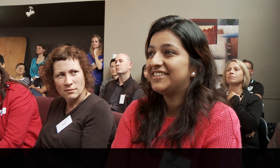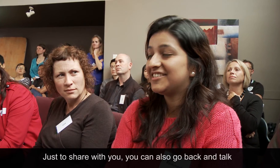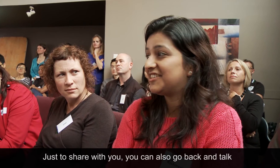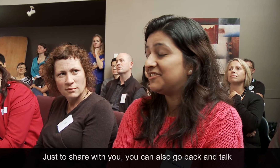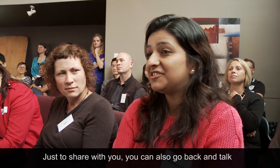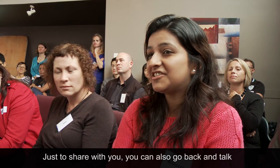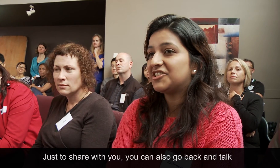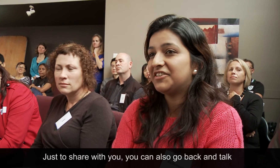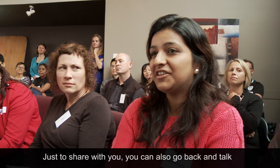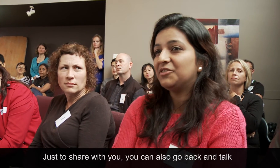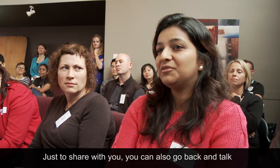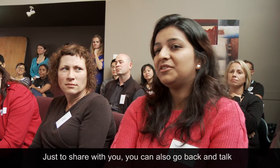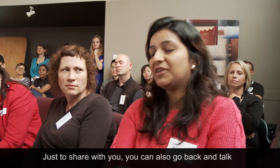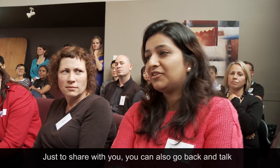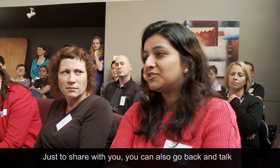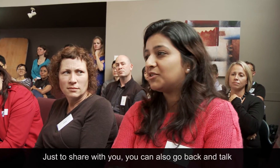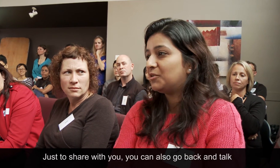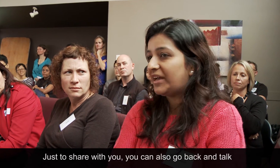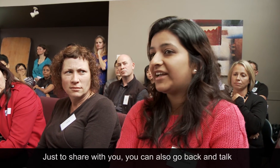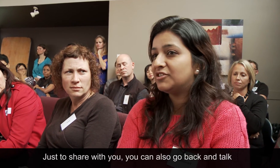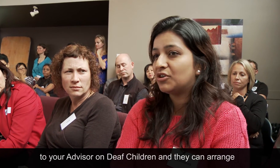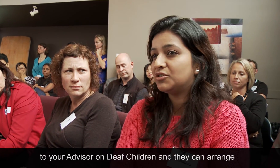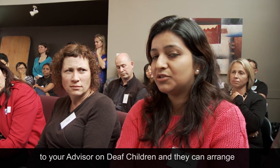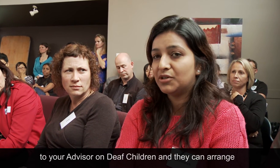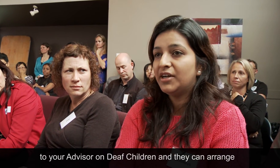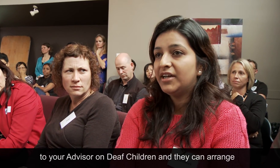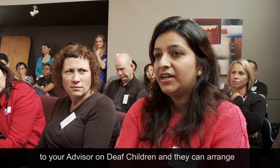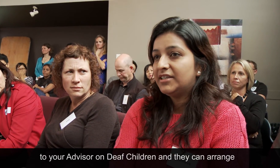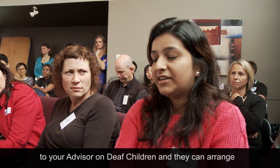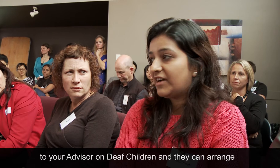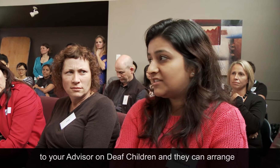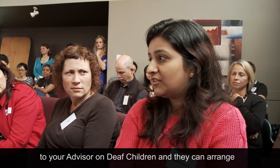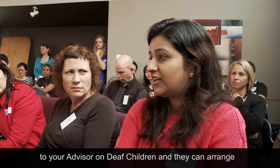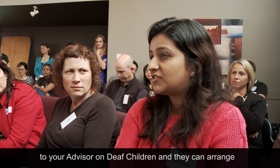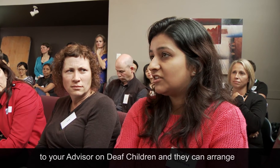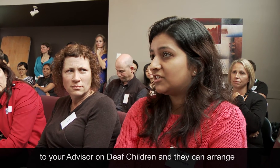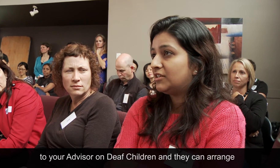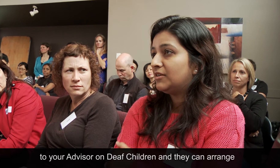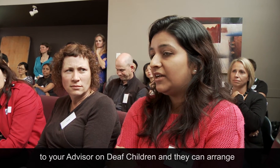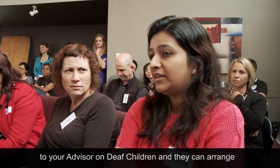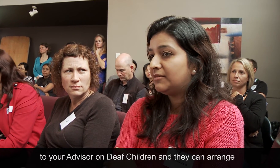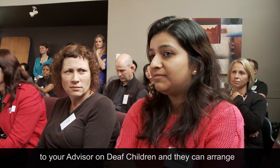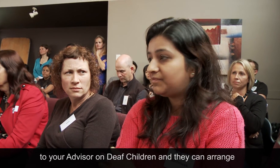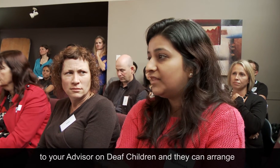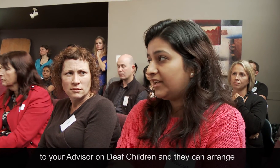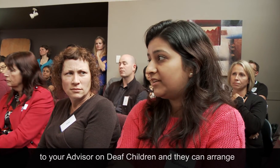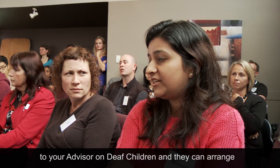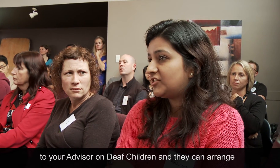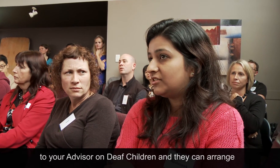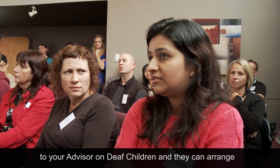Just to share with you, you can also go back and talk to your advisor on deaf children, and they can arrange the